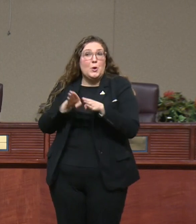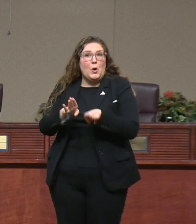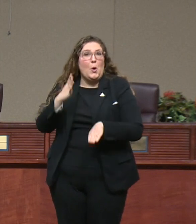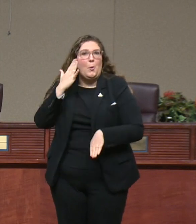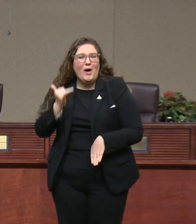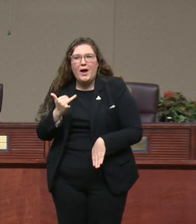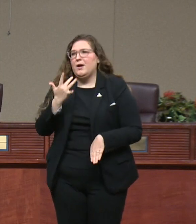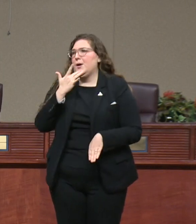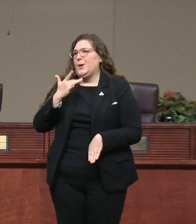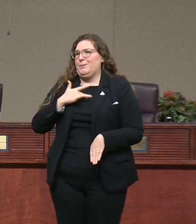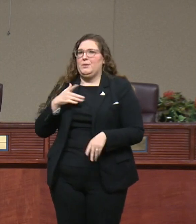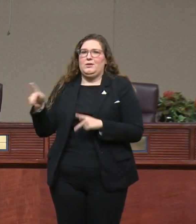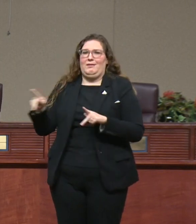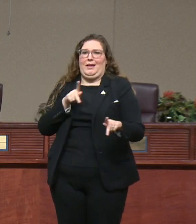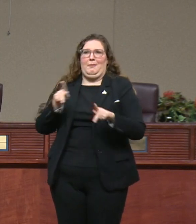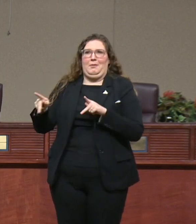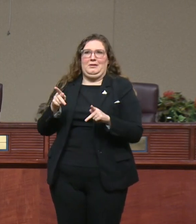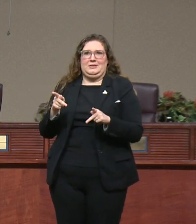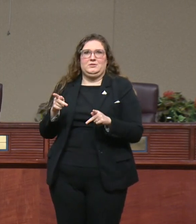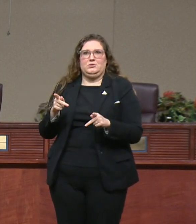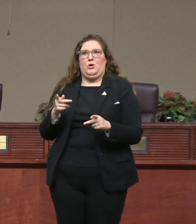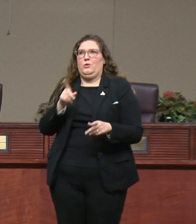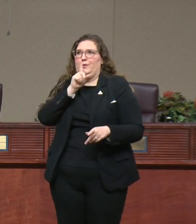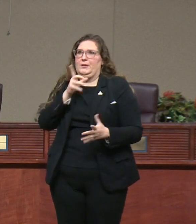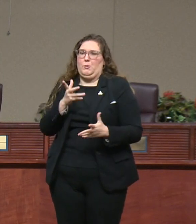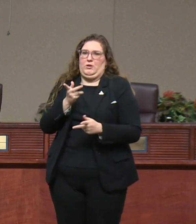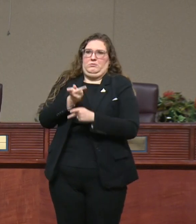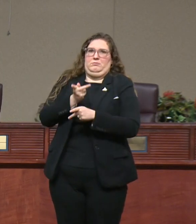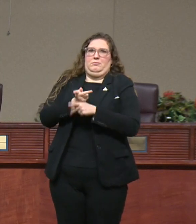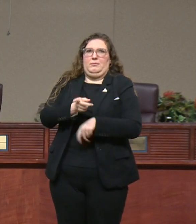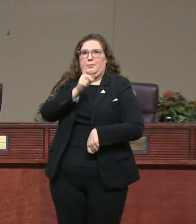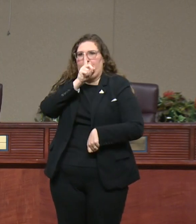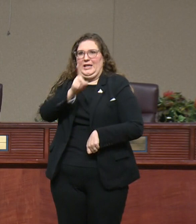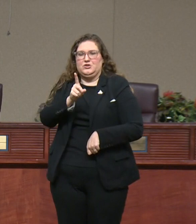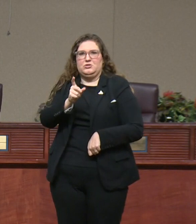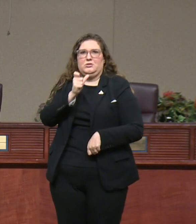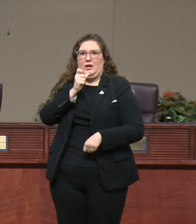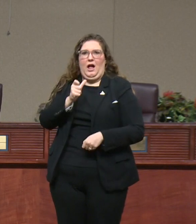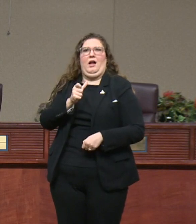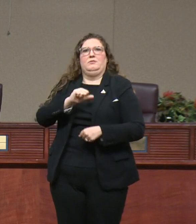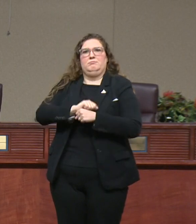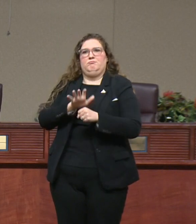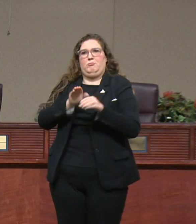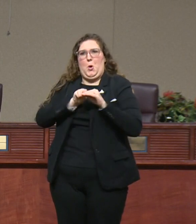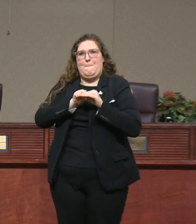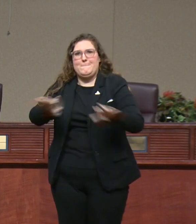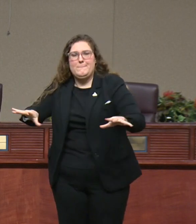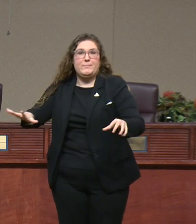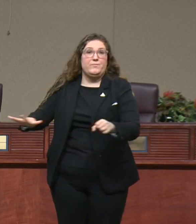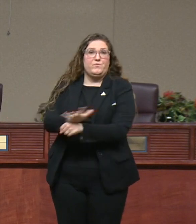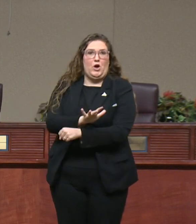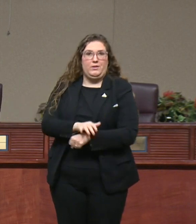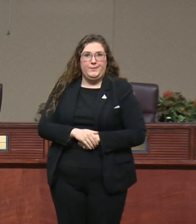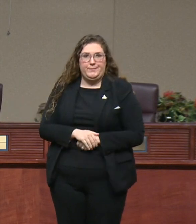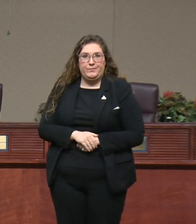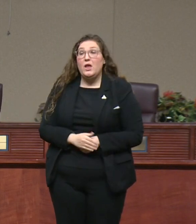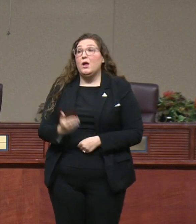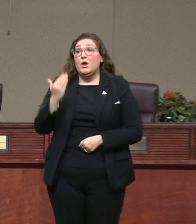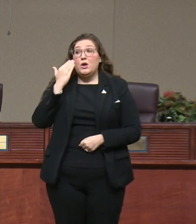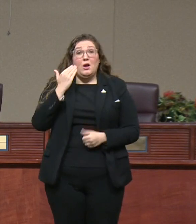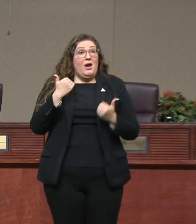Based on the experience of other counties around the country where this type of what some people call super spreading